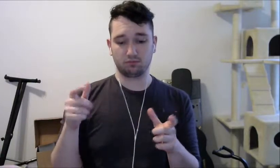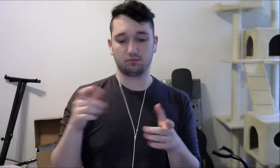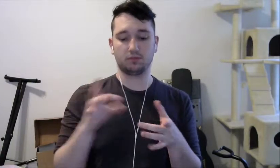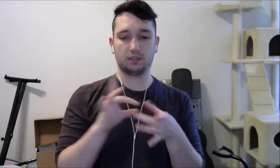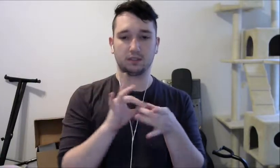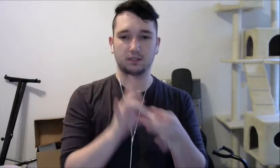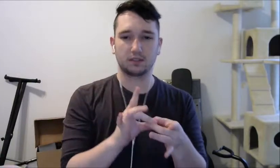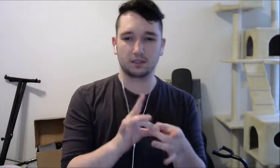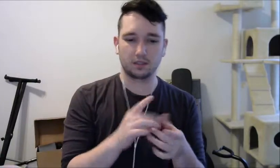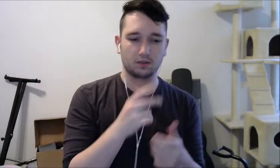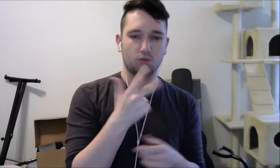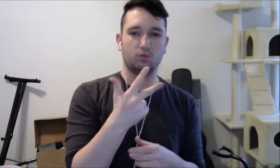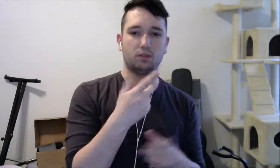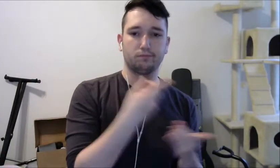cities into the suburbs.